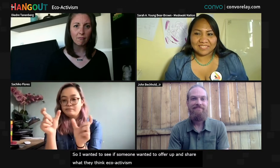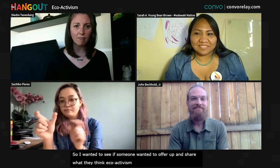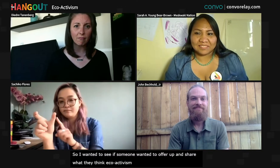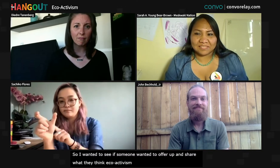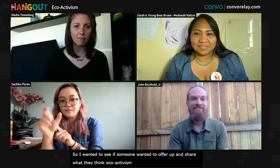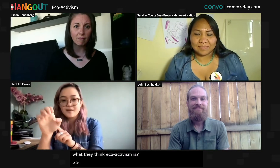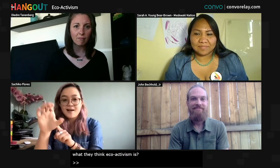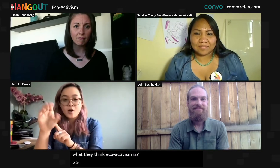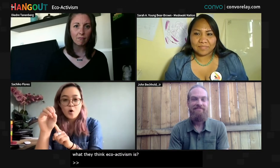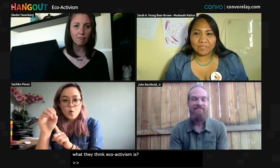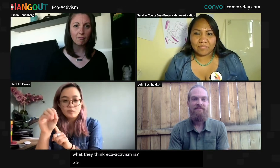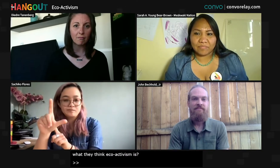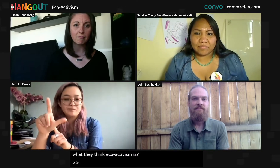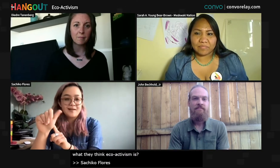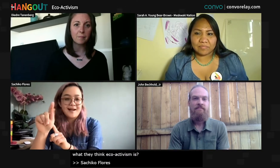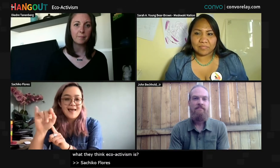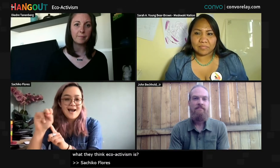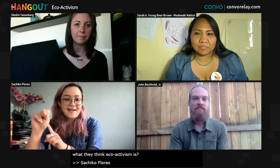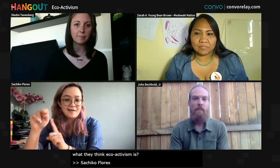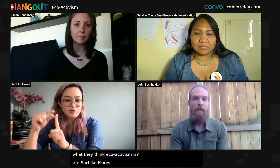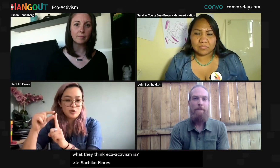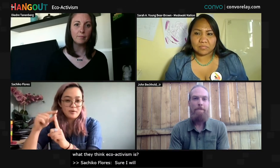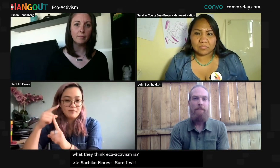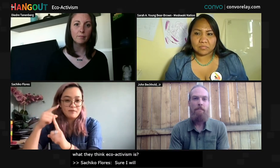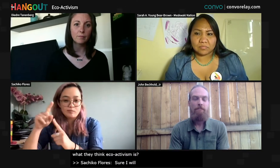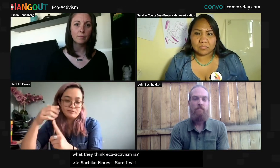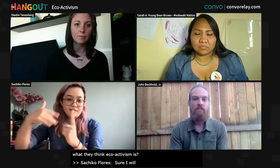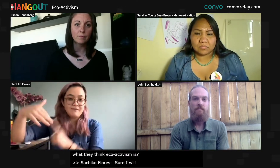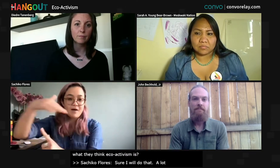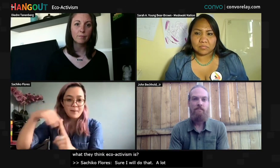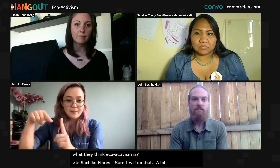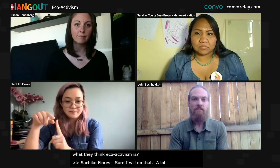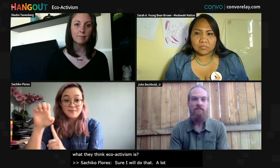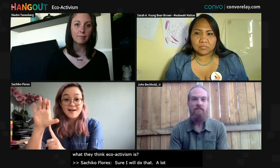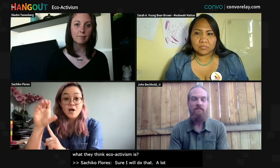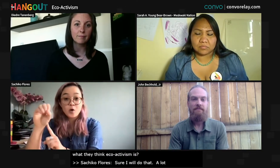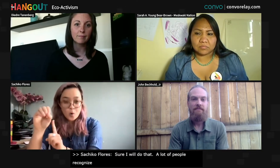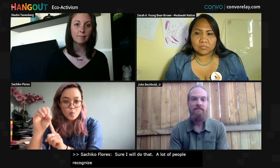A lot of people recognize the part eco, right? It's